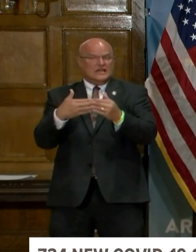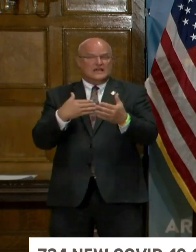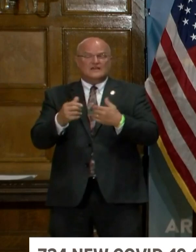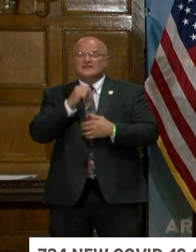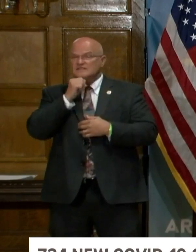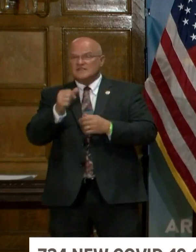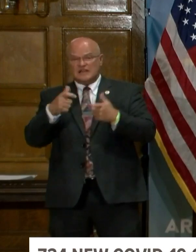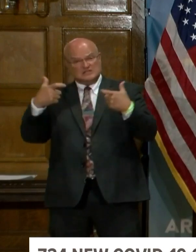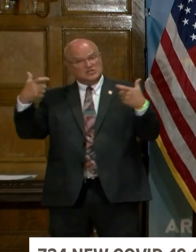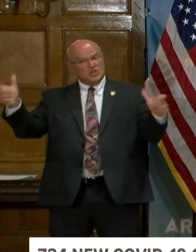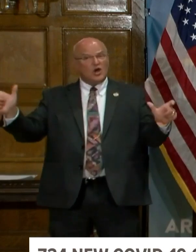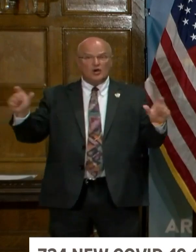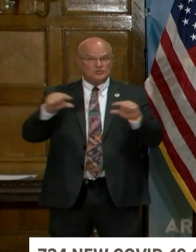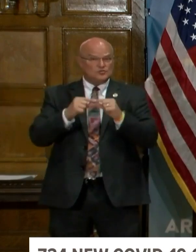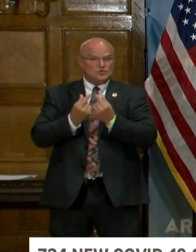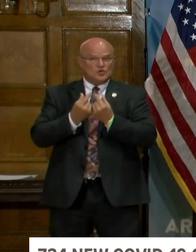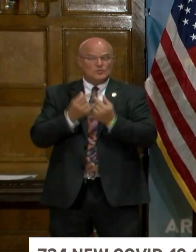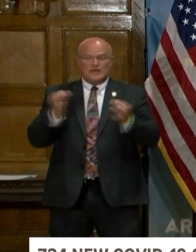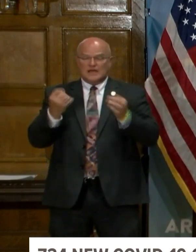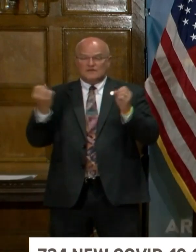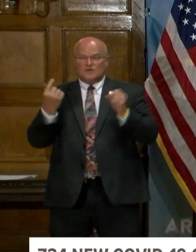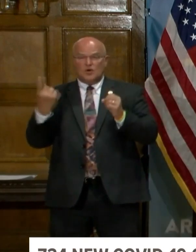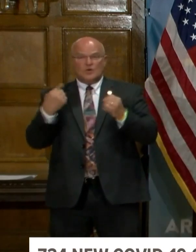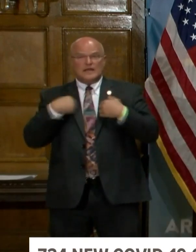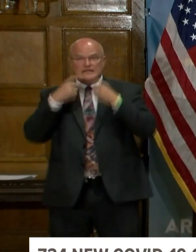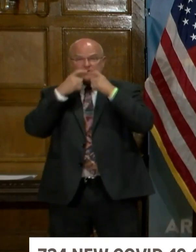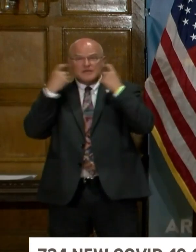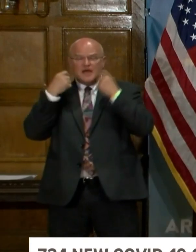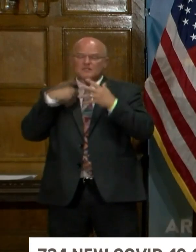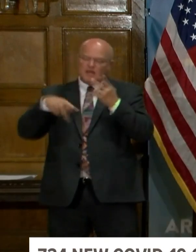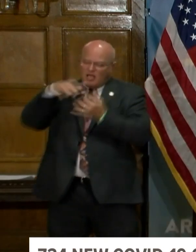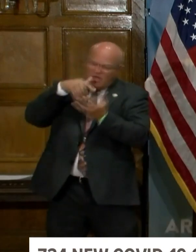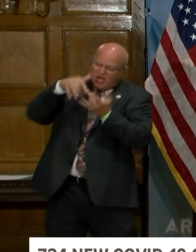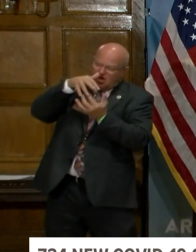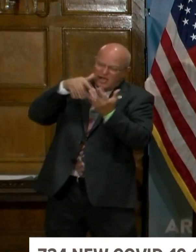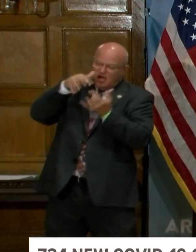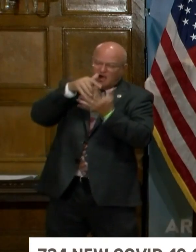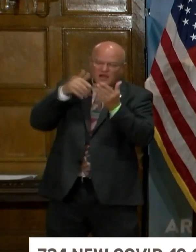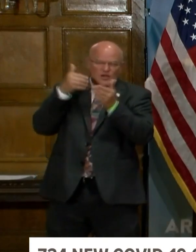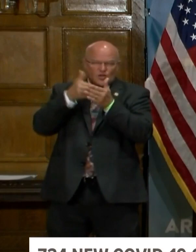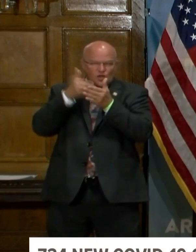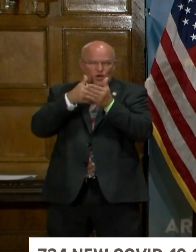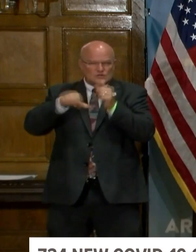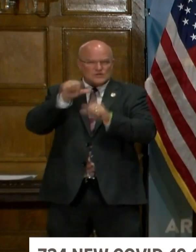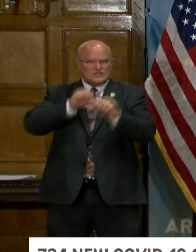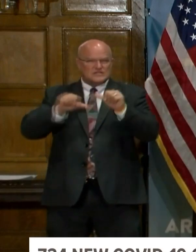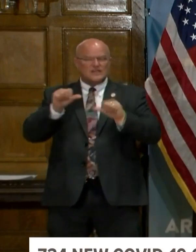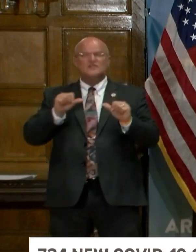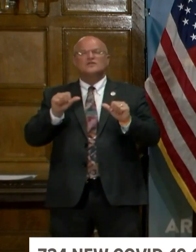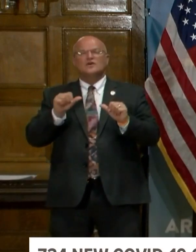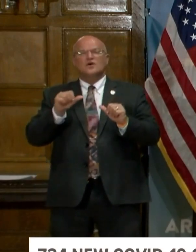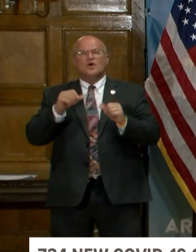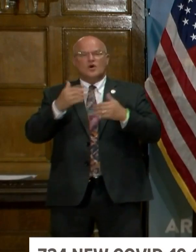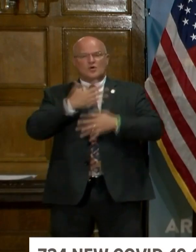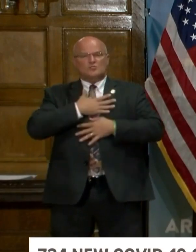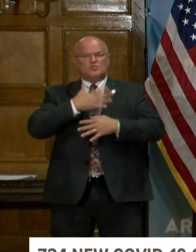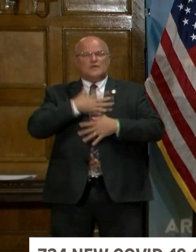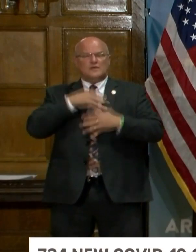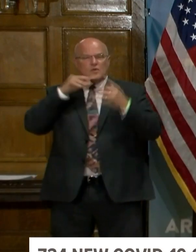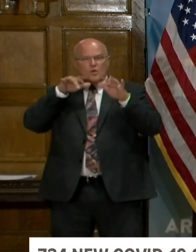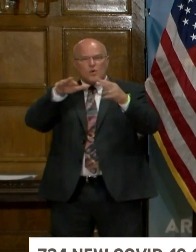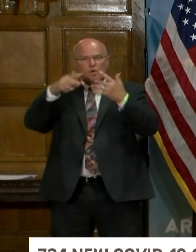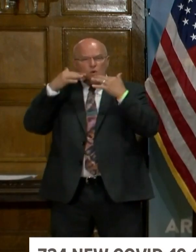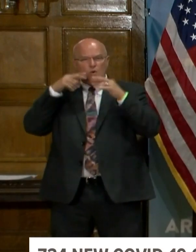they're not terribly large. If no one's wearing a mask, if people are interacting very closely, breathing each